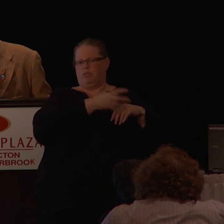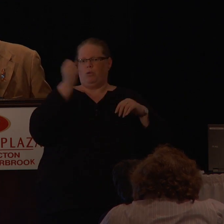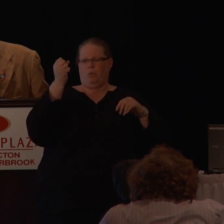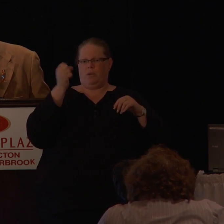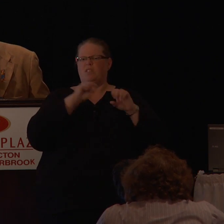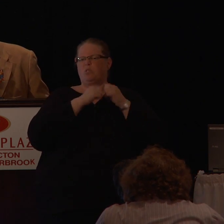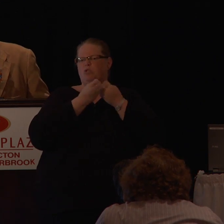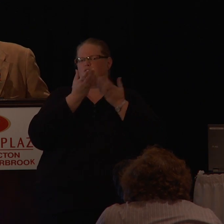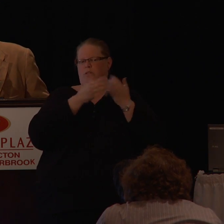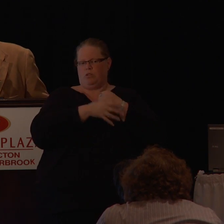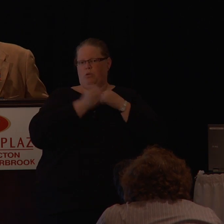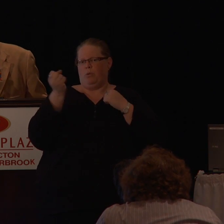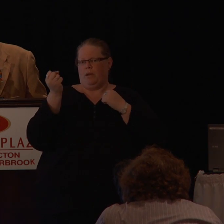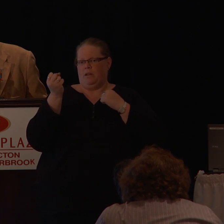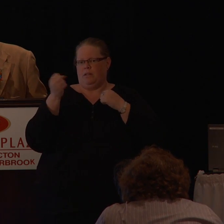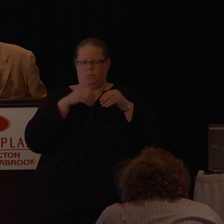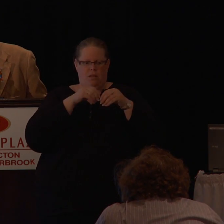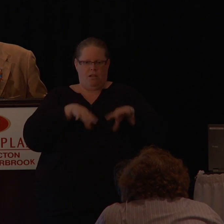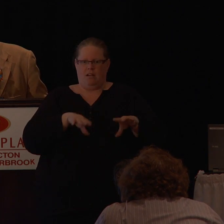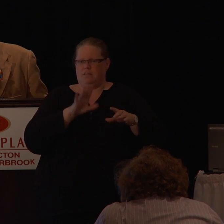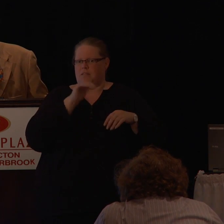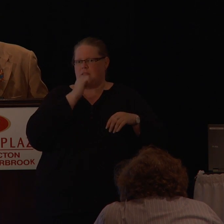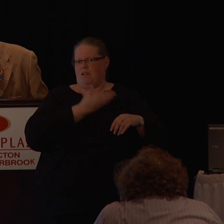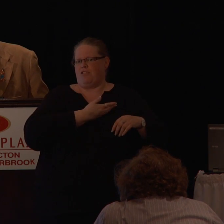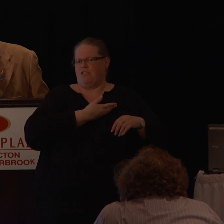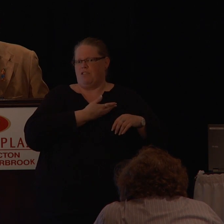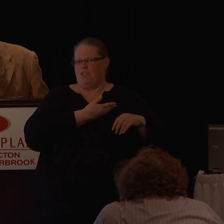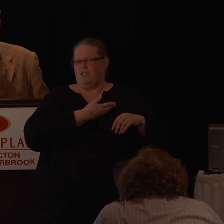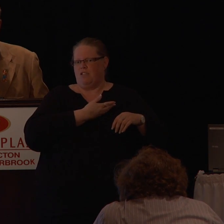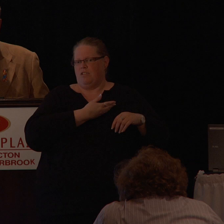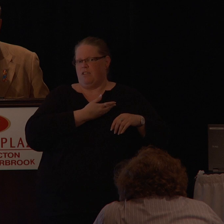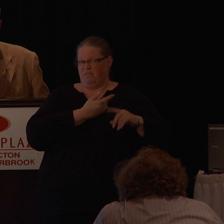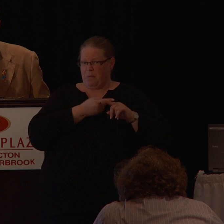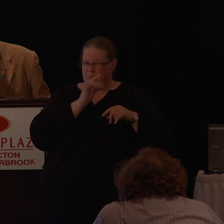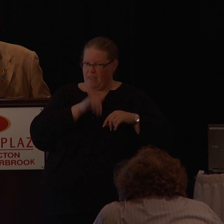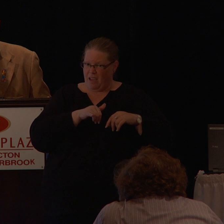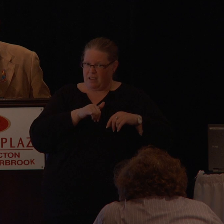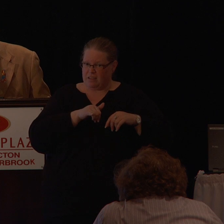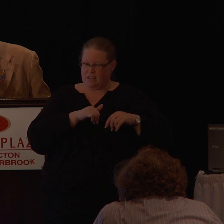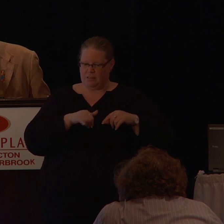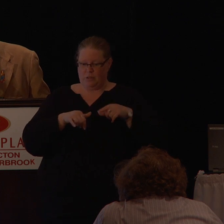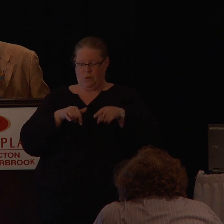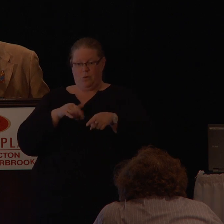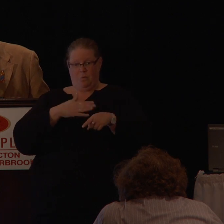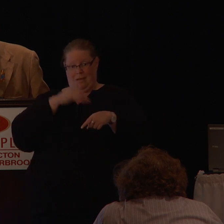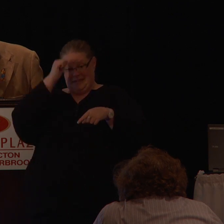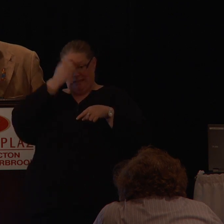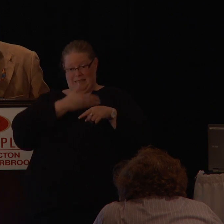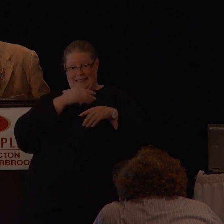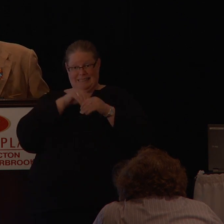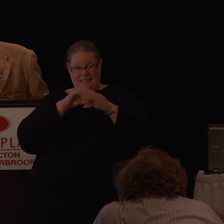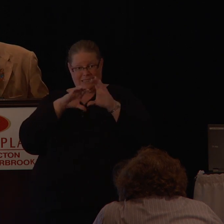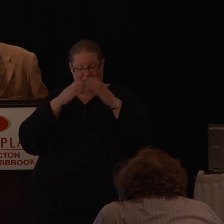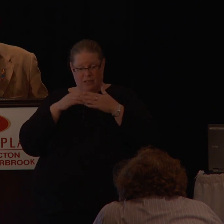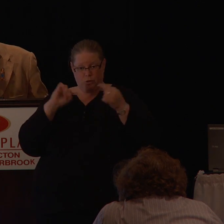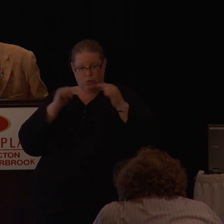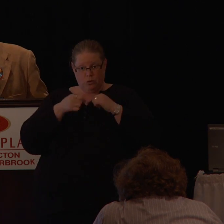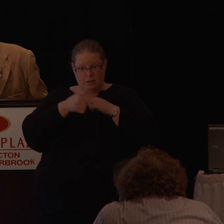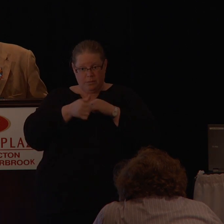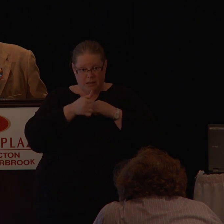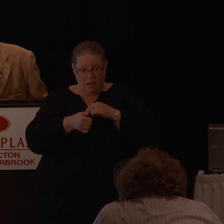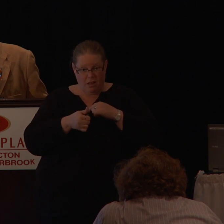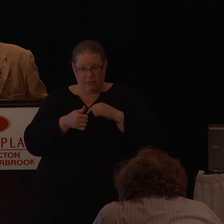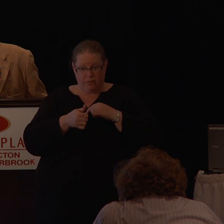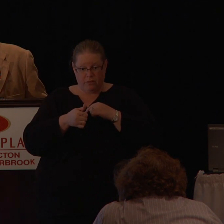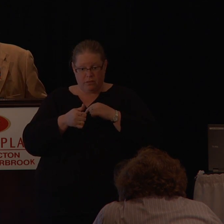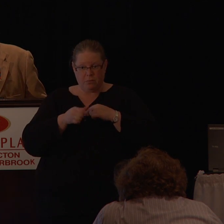So what happens in the education system when they see students hurting themselves in the classroom? They just assign the